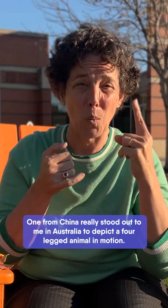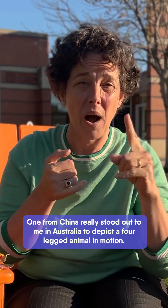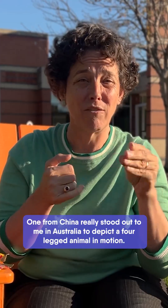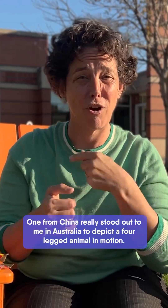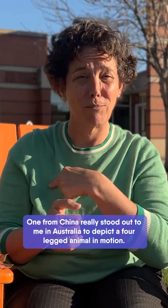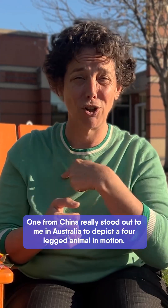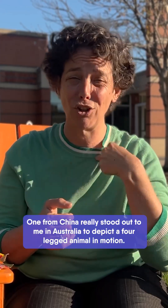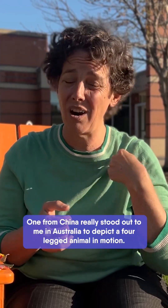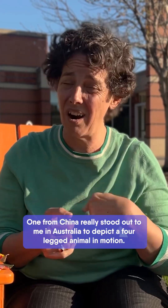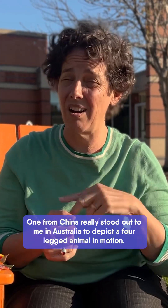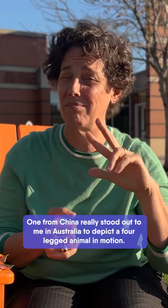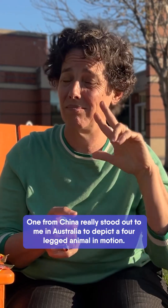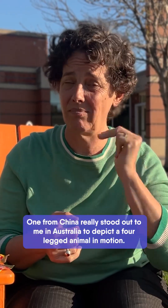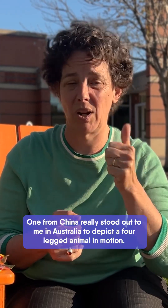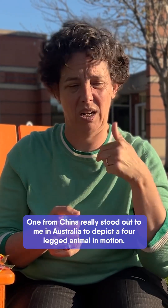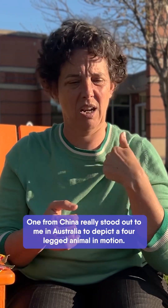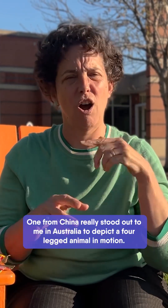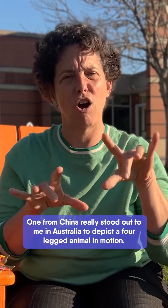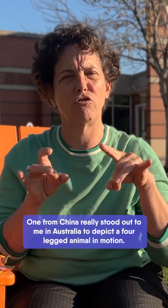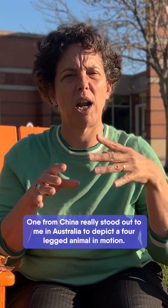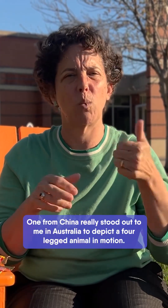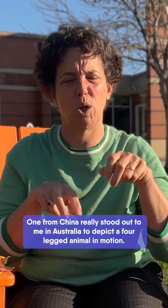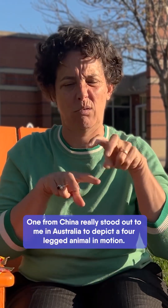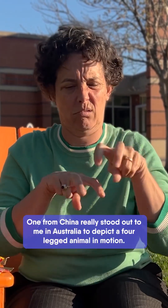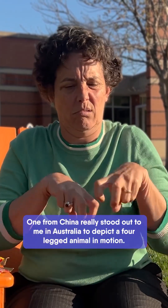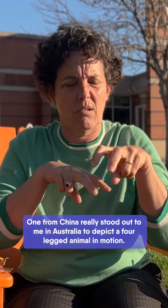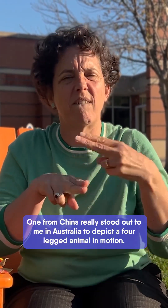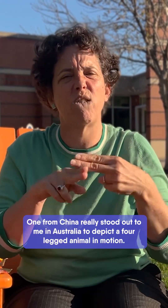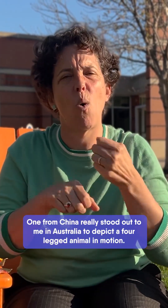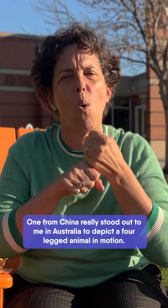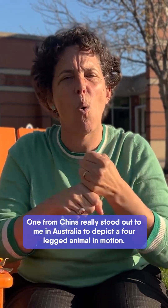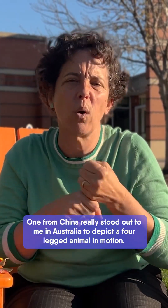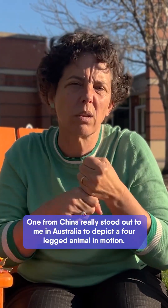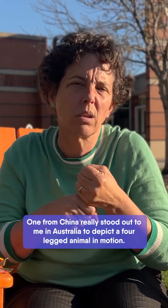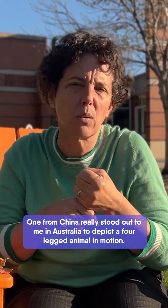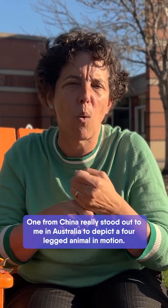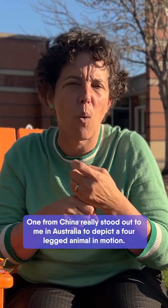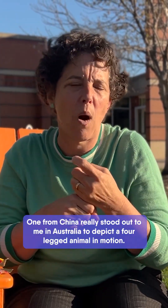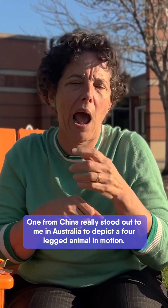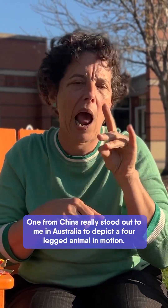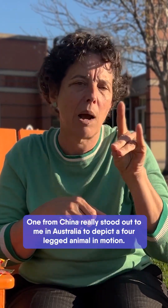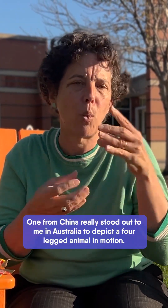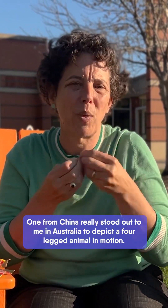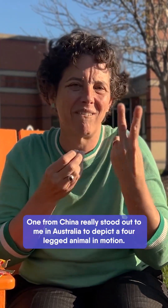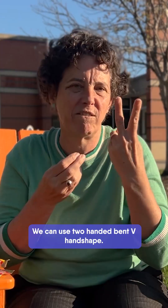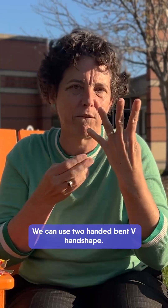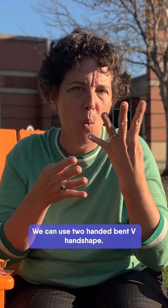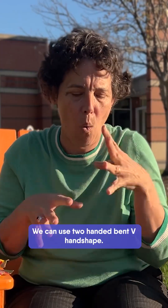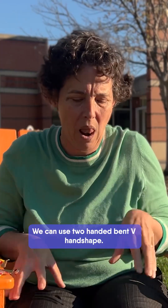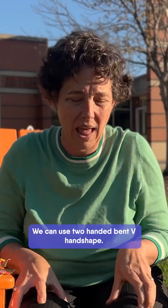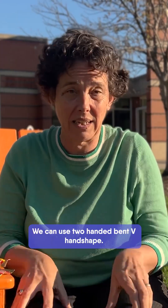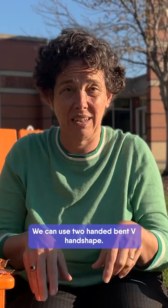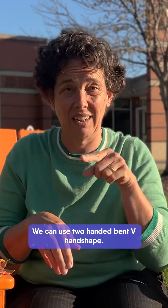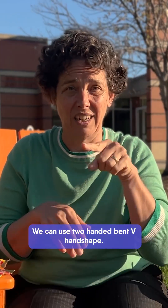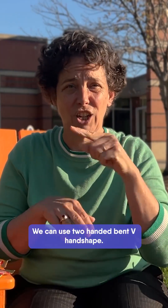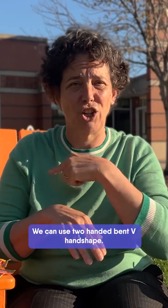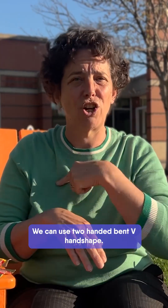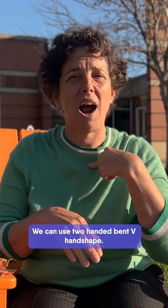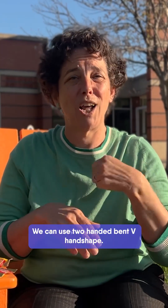One from China really stood out to me. In Australia, to depict a four-legged animal in motion, we can use a two-handed bent V